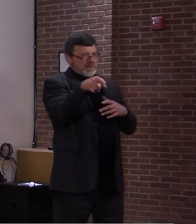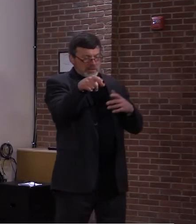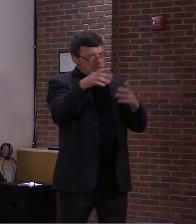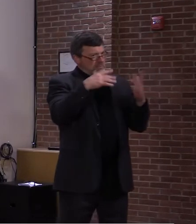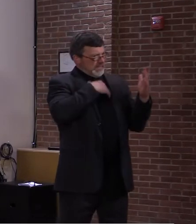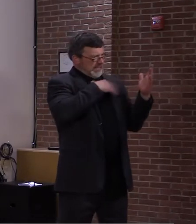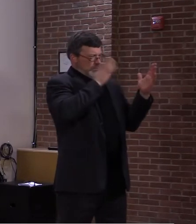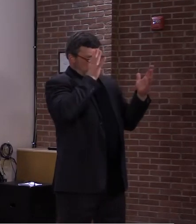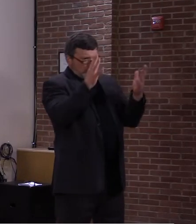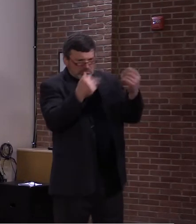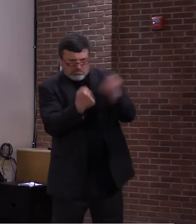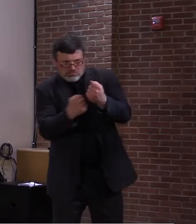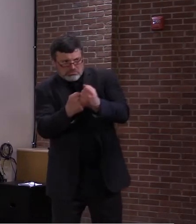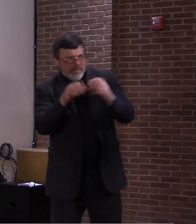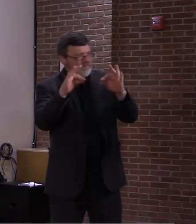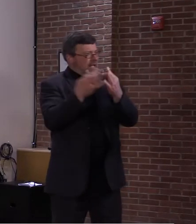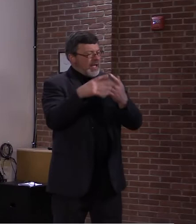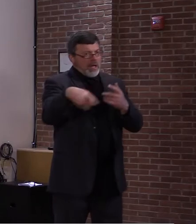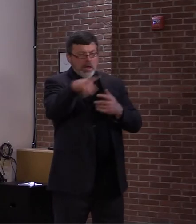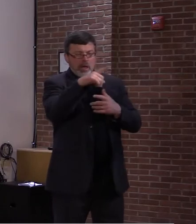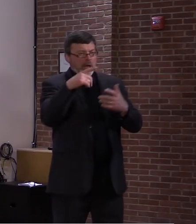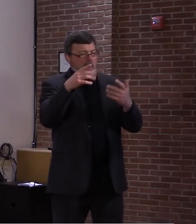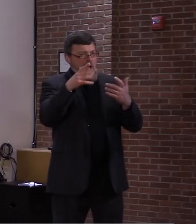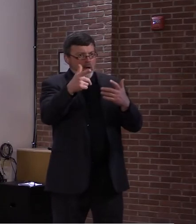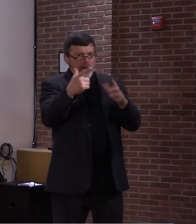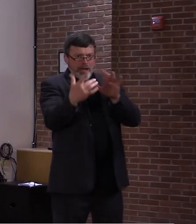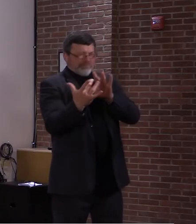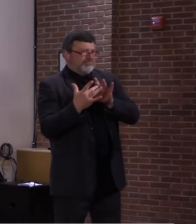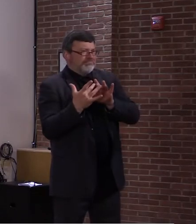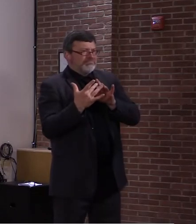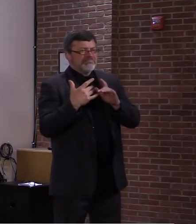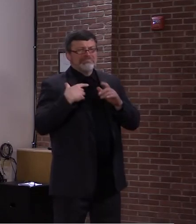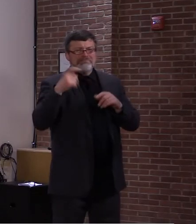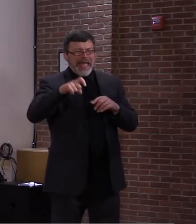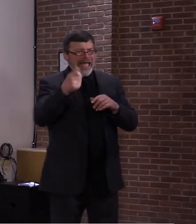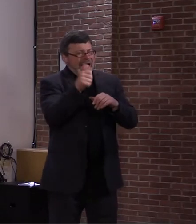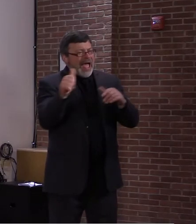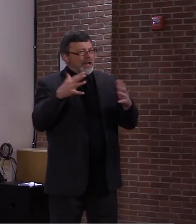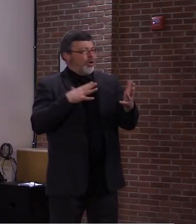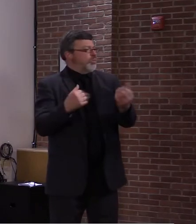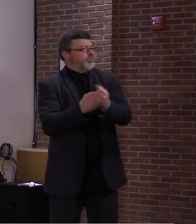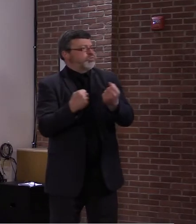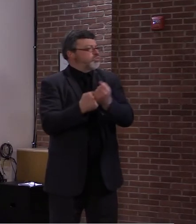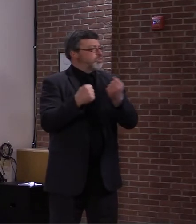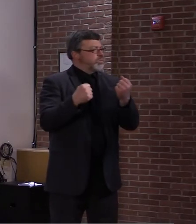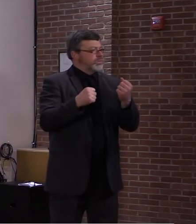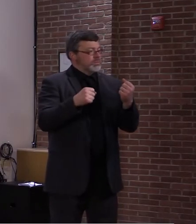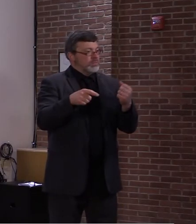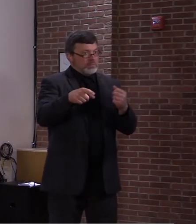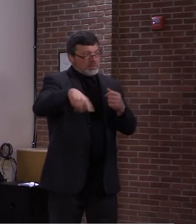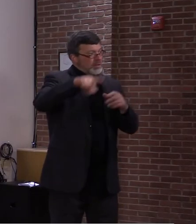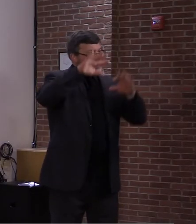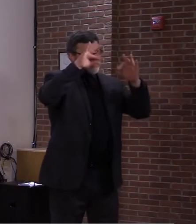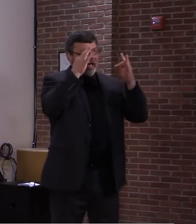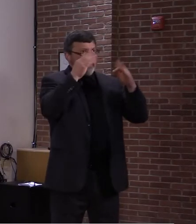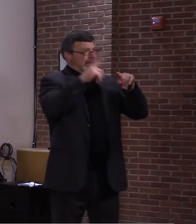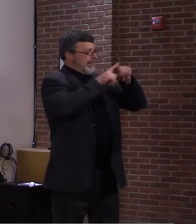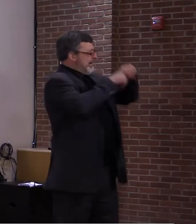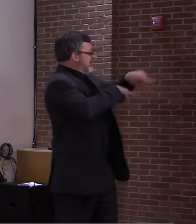whatever we can to help you. That's the last thing your family members need to worry about when they're overseas.